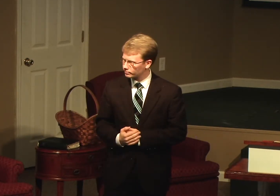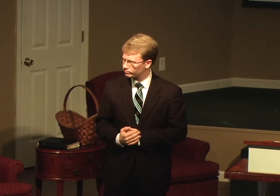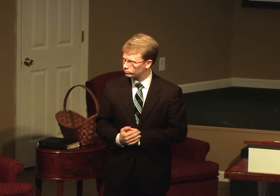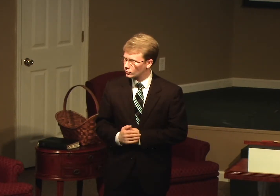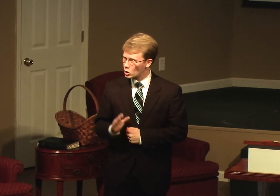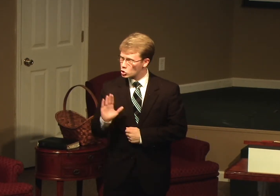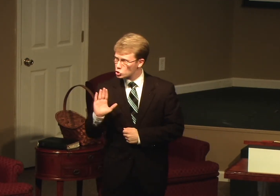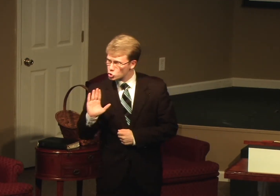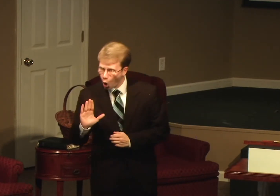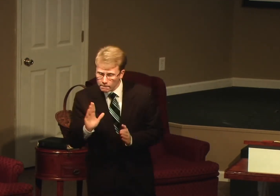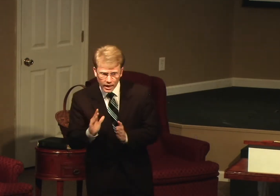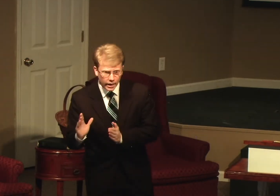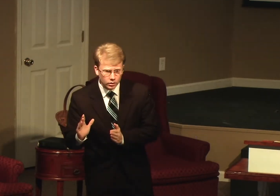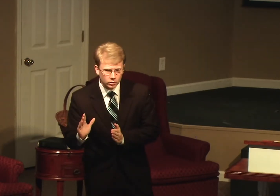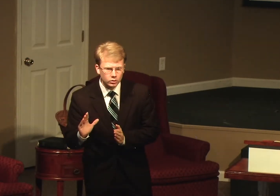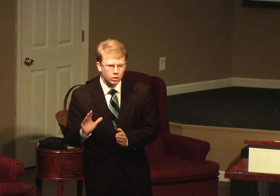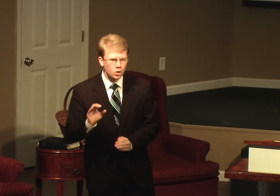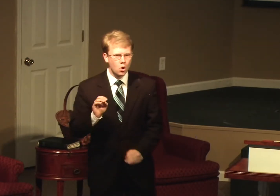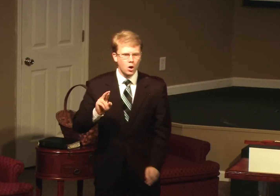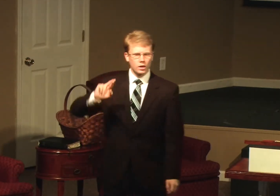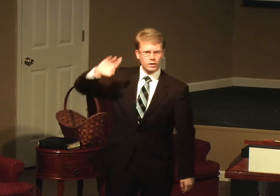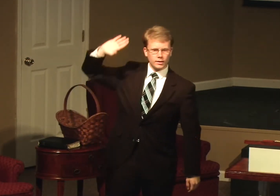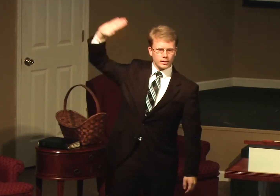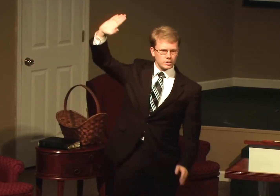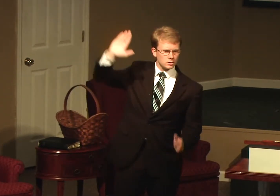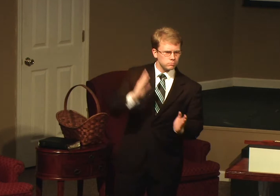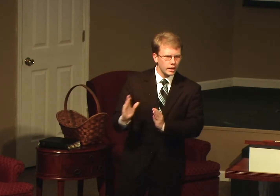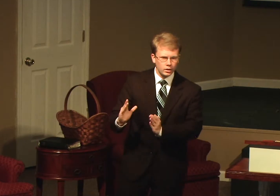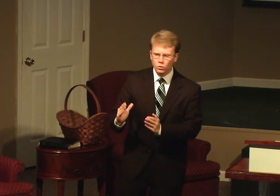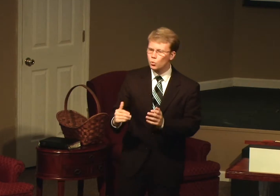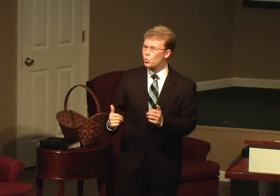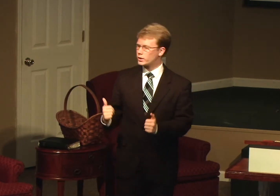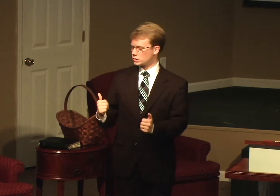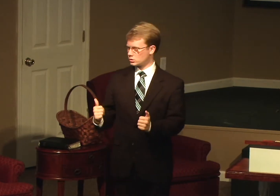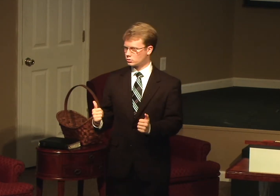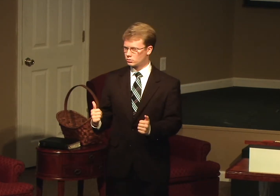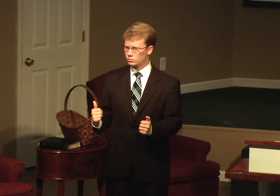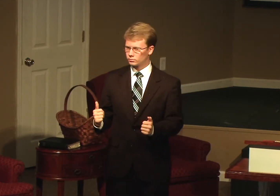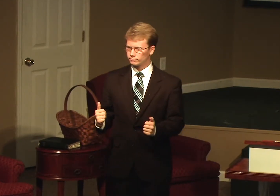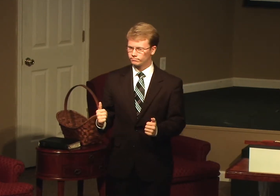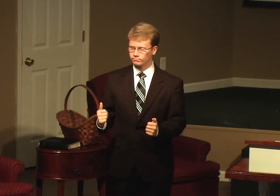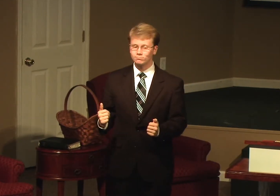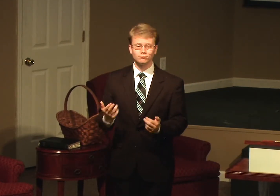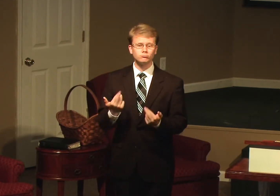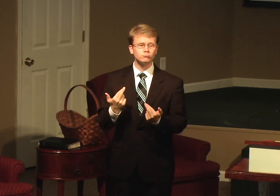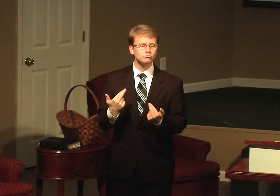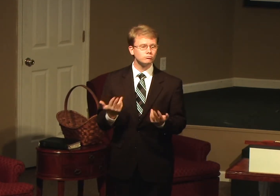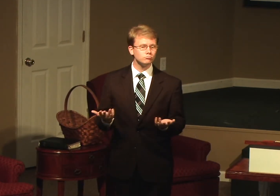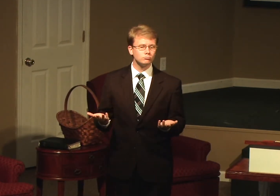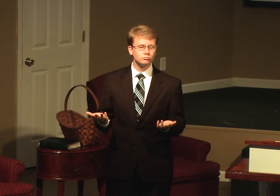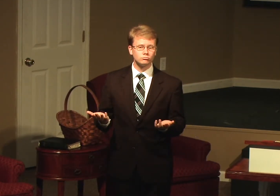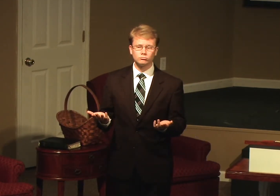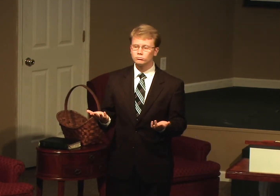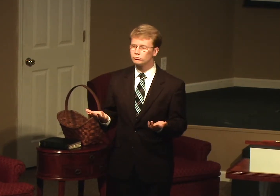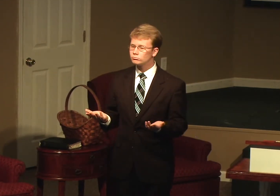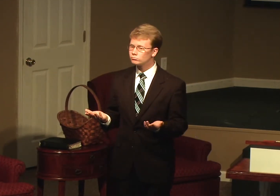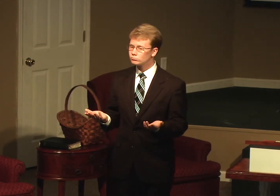which one is better, guys? Your plan or His plan? Which is better? Give me an answer, come